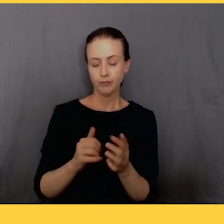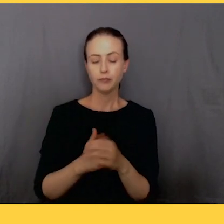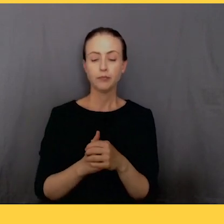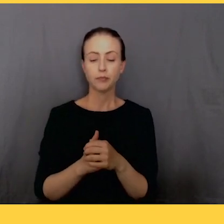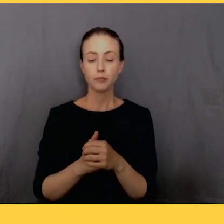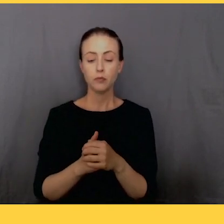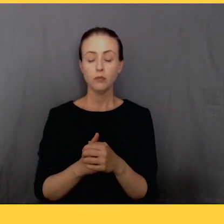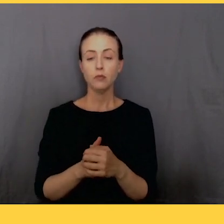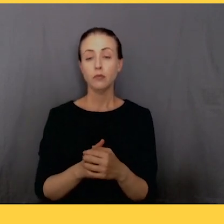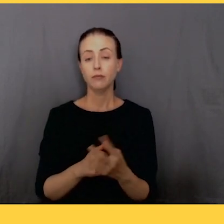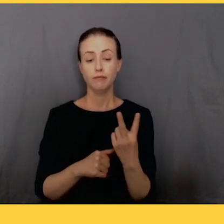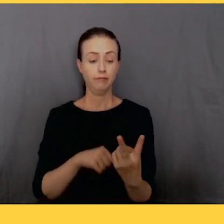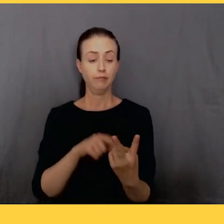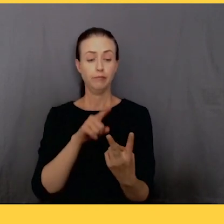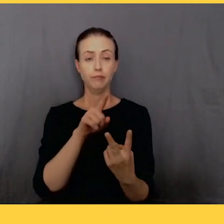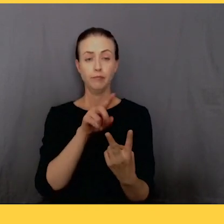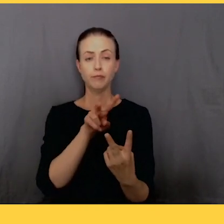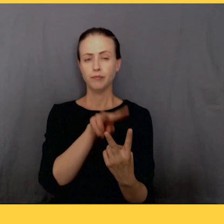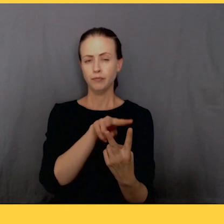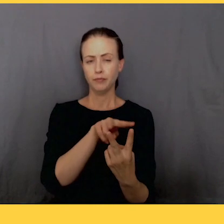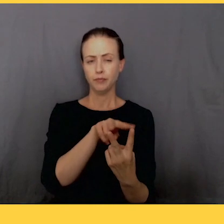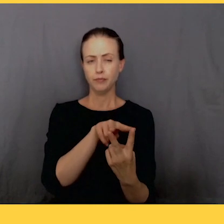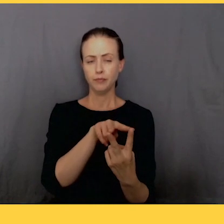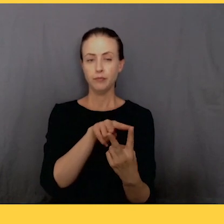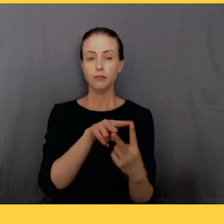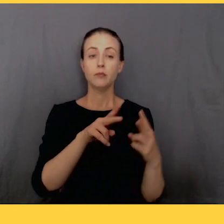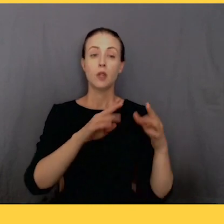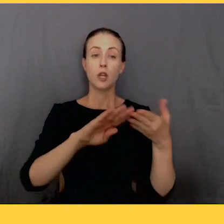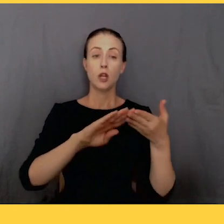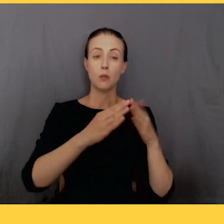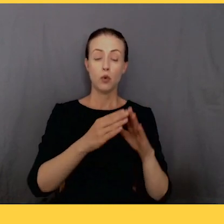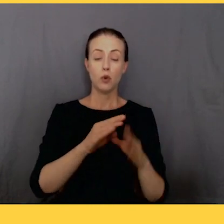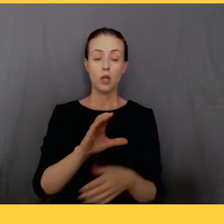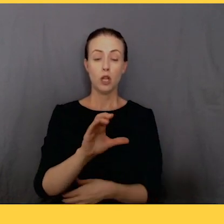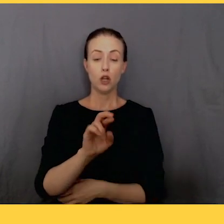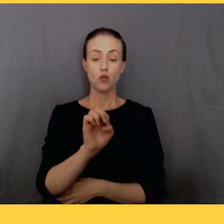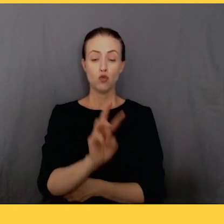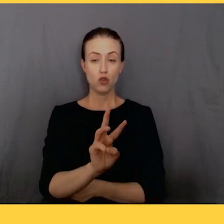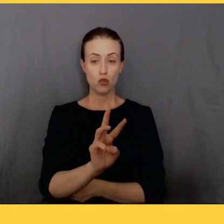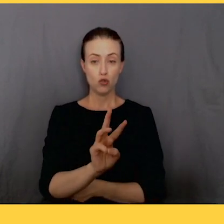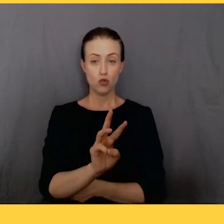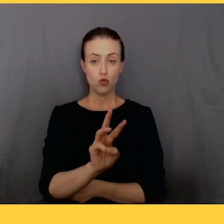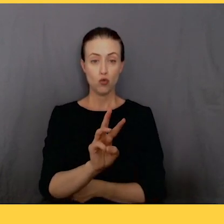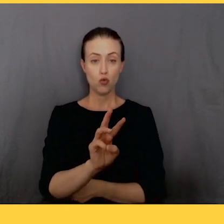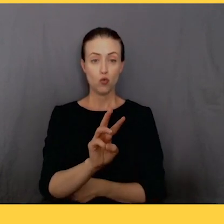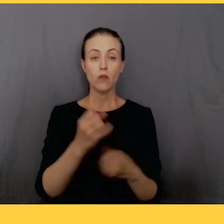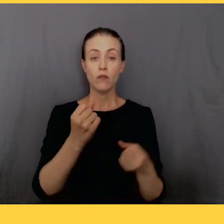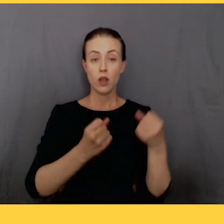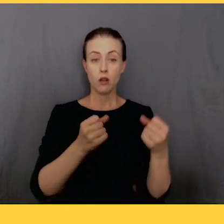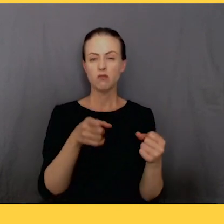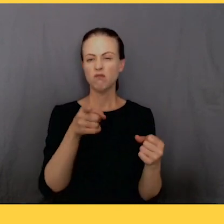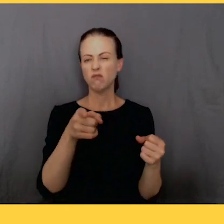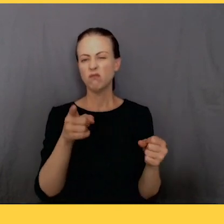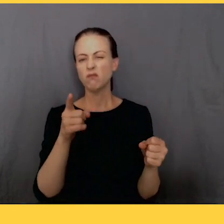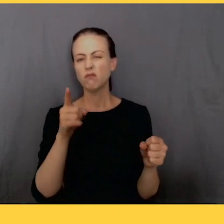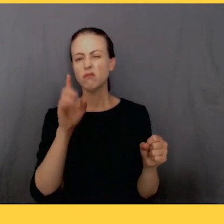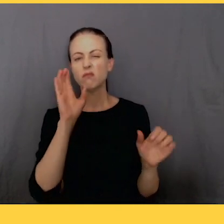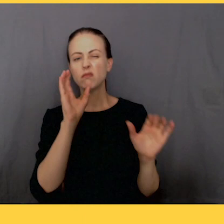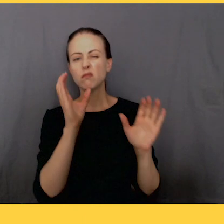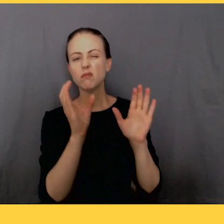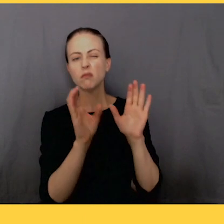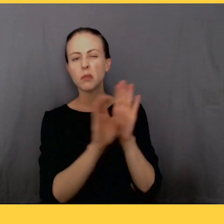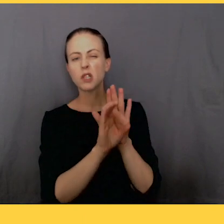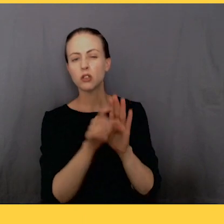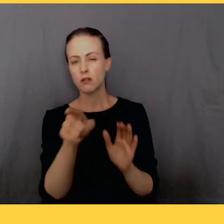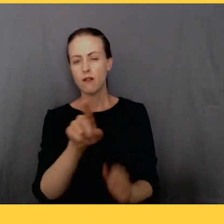our community resources. So we have community crew vehicles, and there's a picture here of a van. And